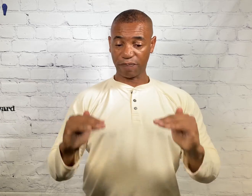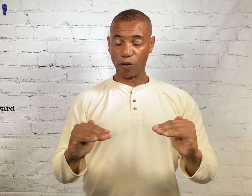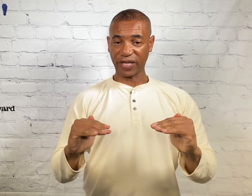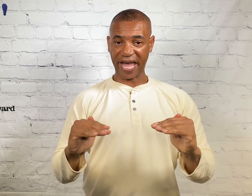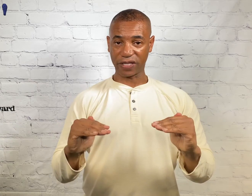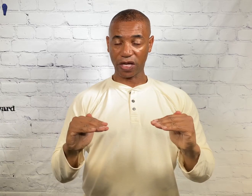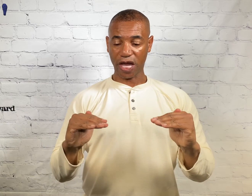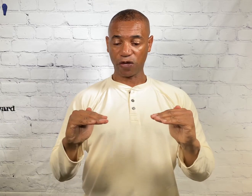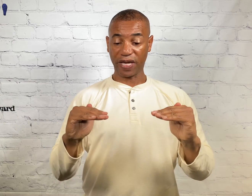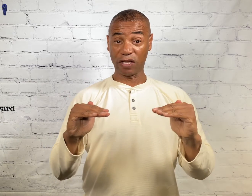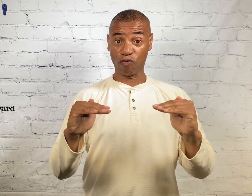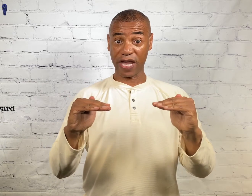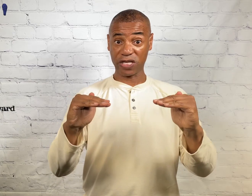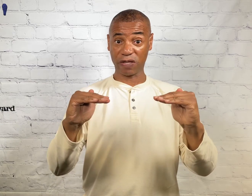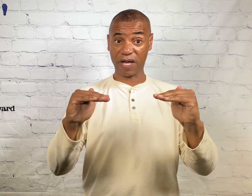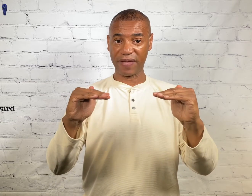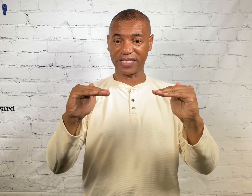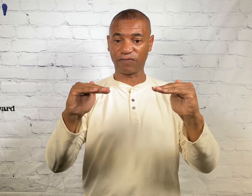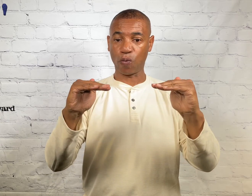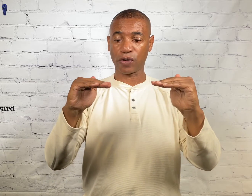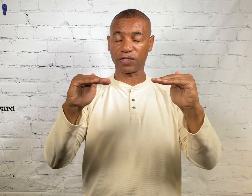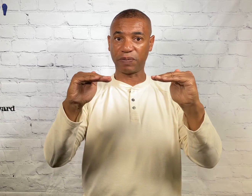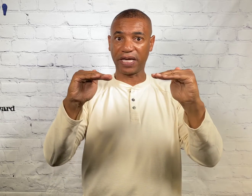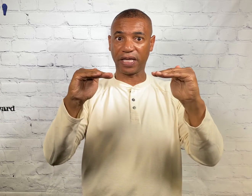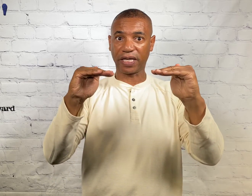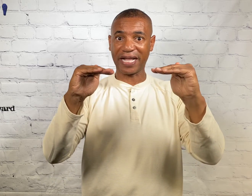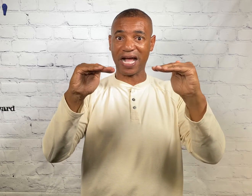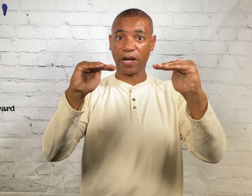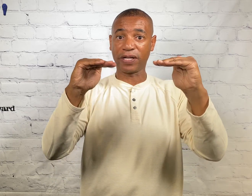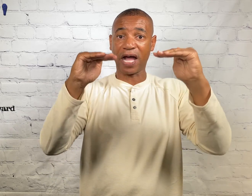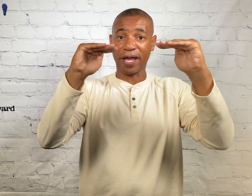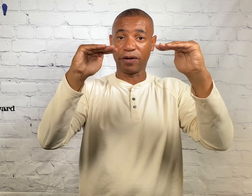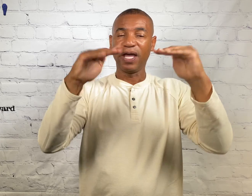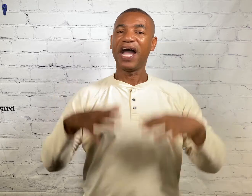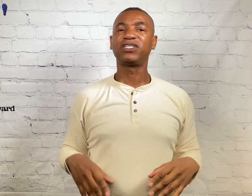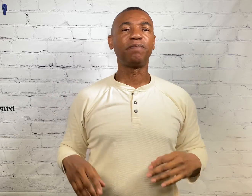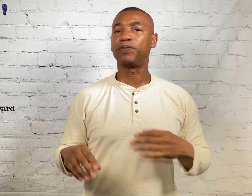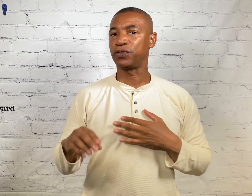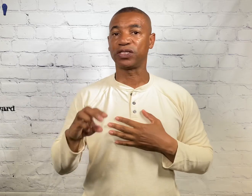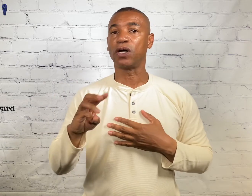both hands and you'll begin to raise them up as if the water is beginning to get higher and higher. I've seen people do this also.